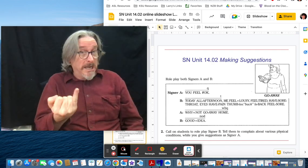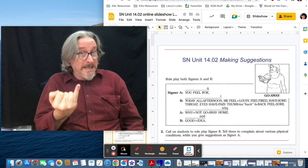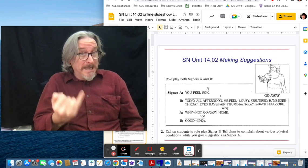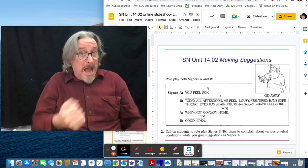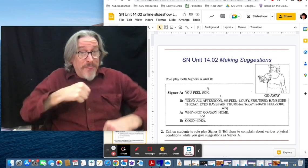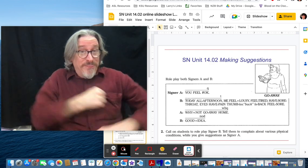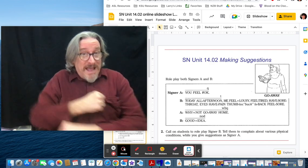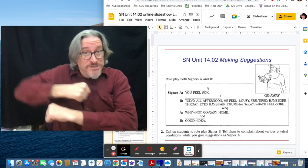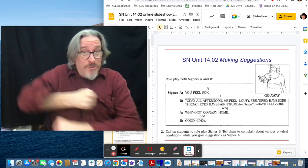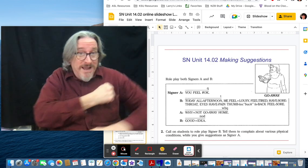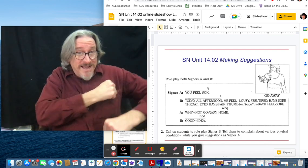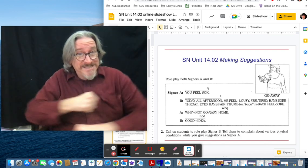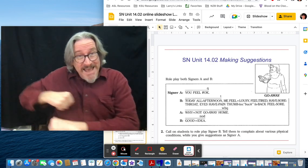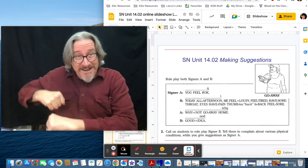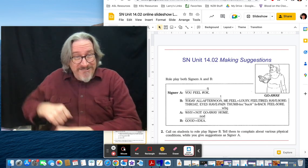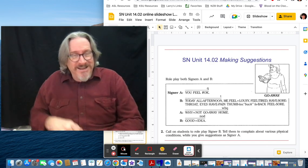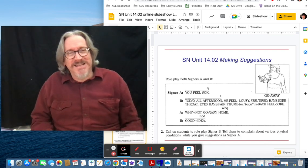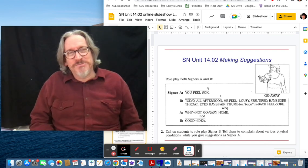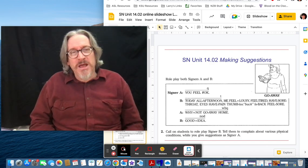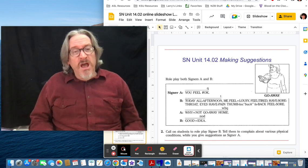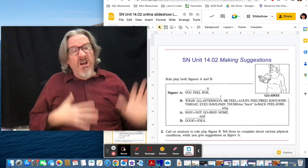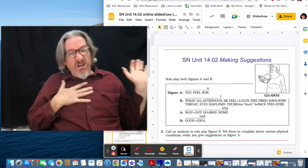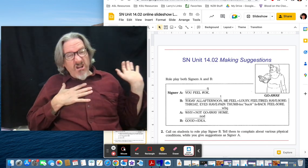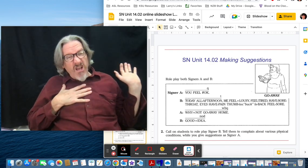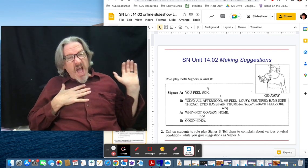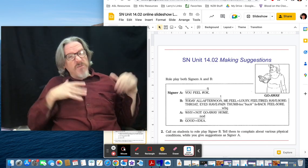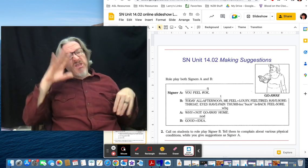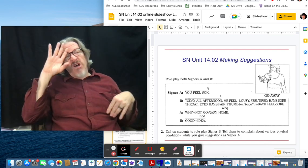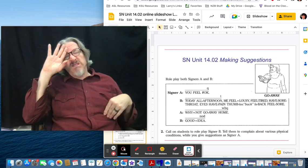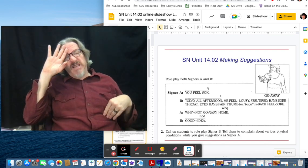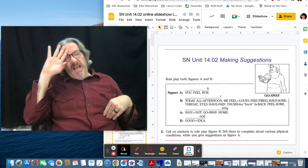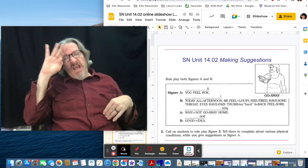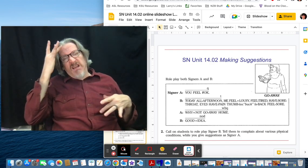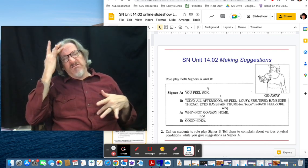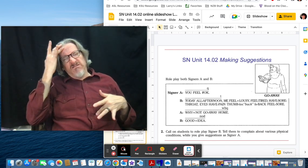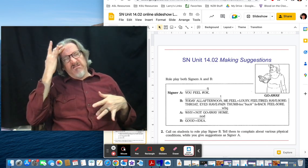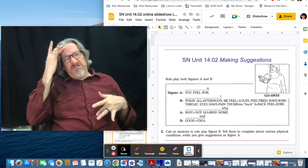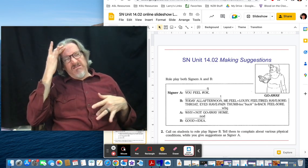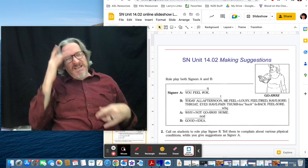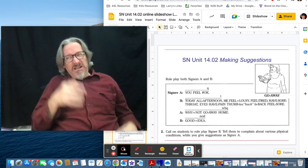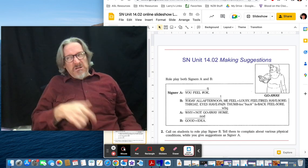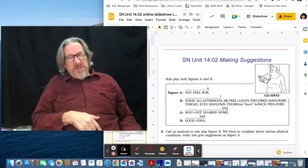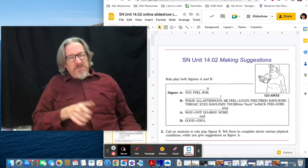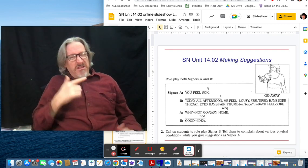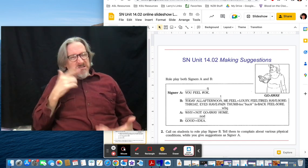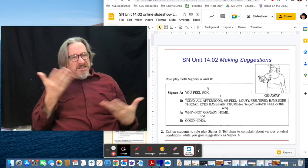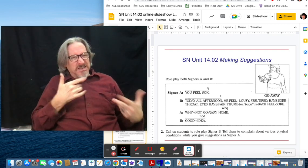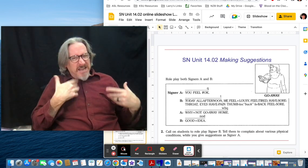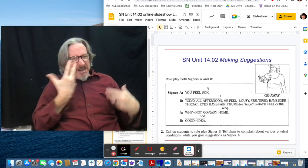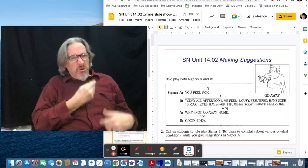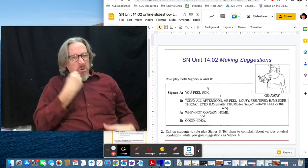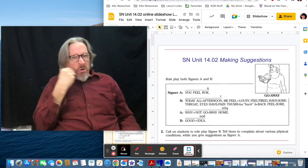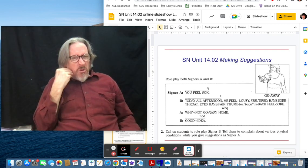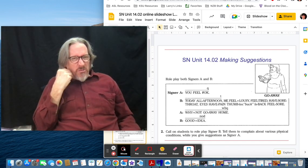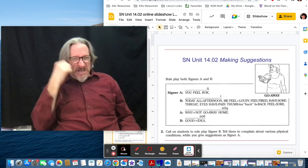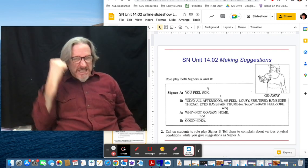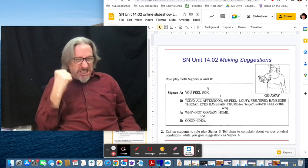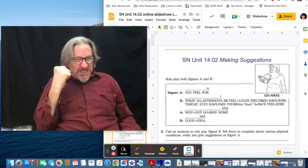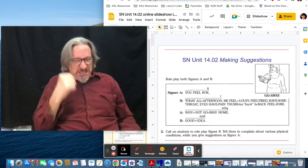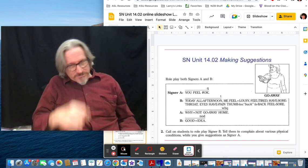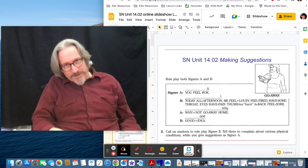Good idea. That's why I said it, right? That's why I'm so sick. Ooh, maybe they'll suggest I go